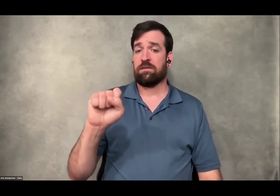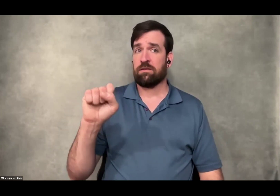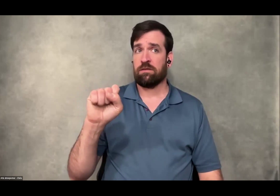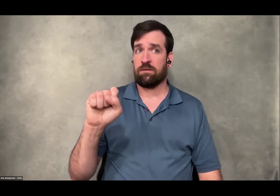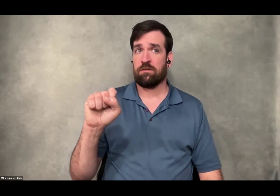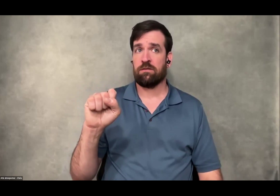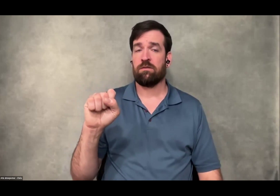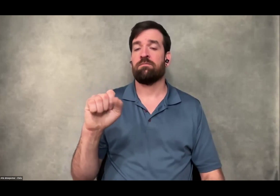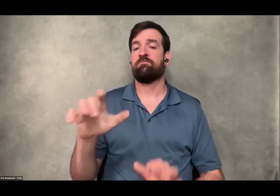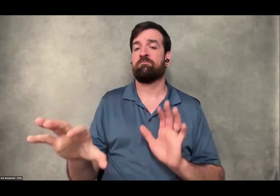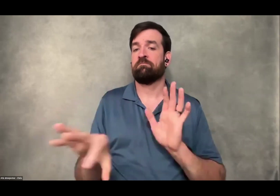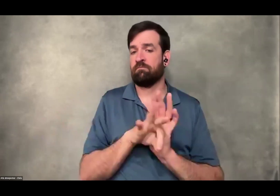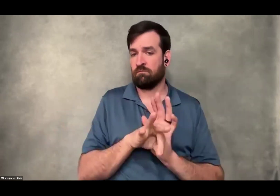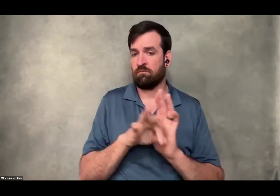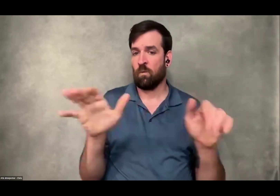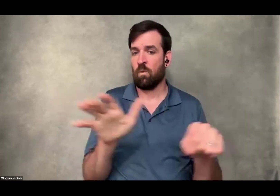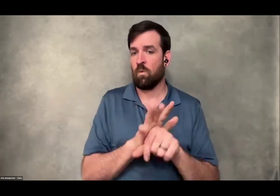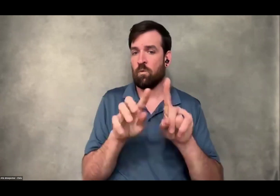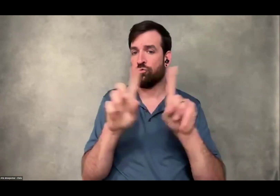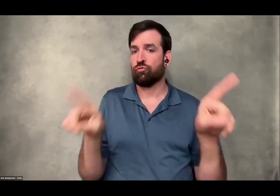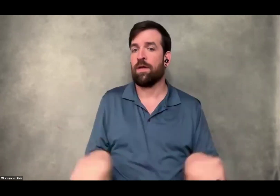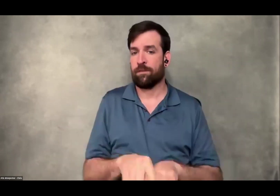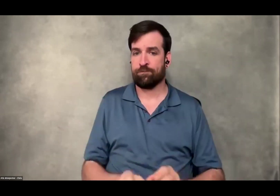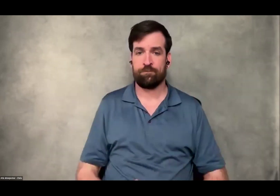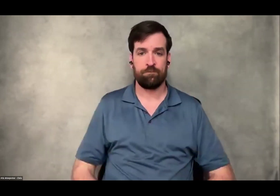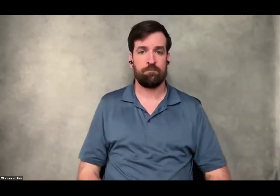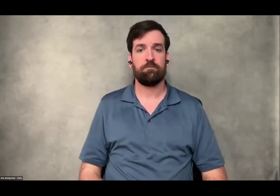And then I'm going to select whole screen.